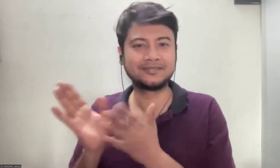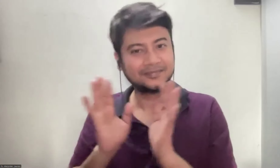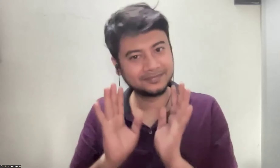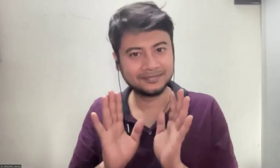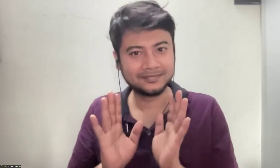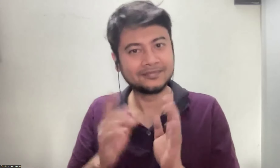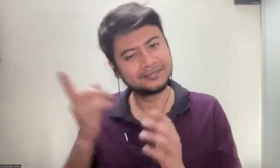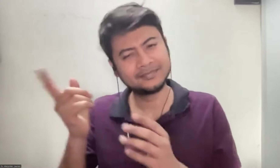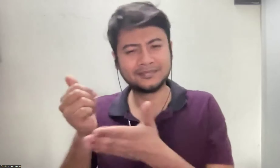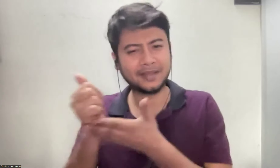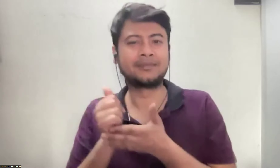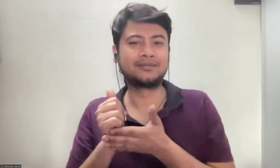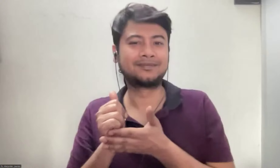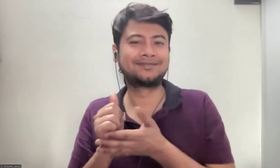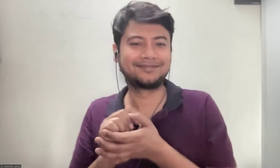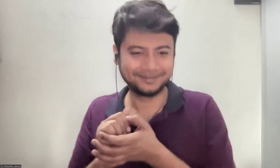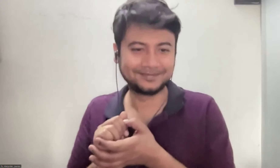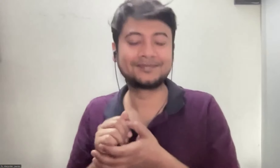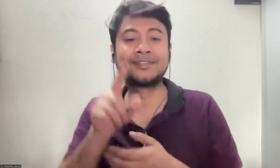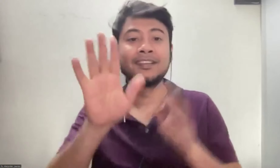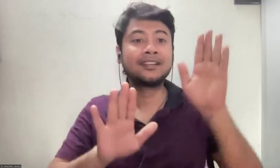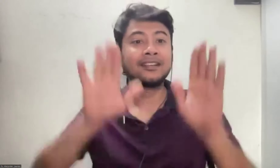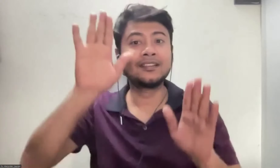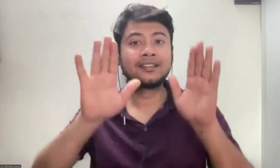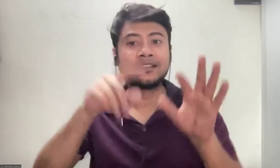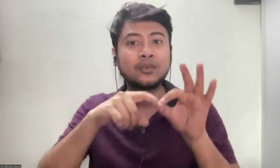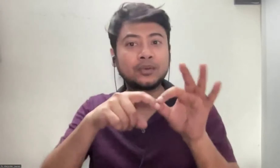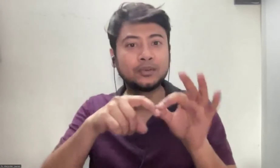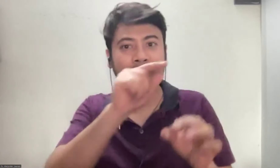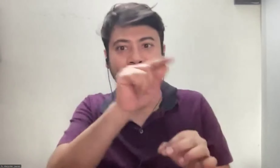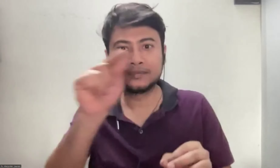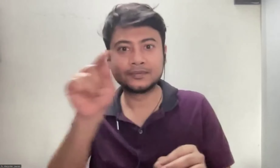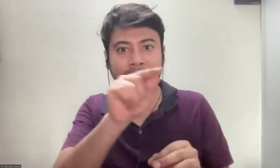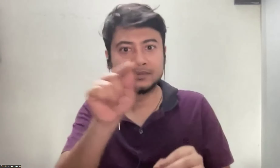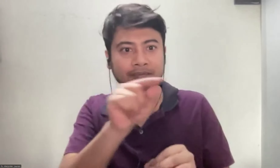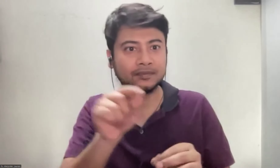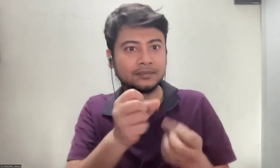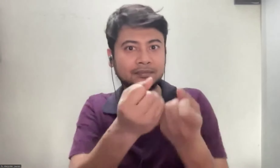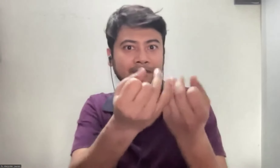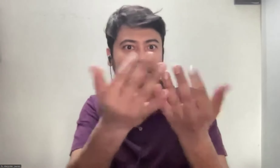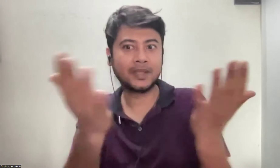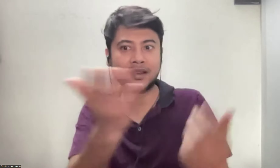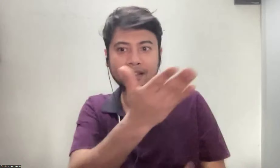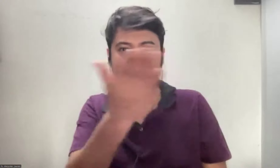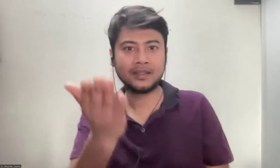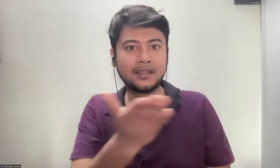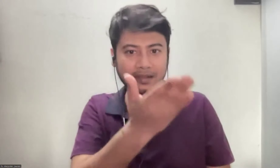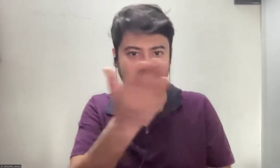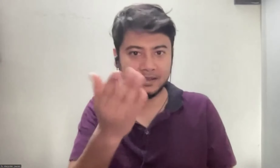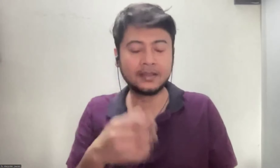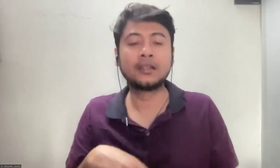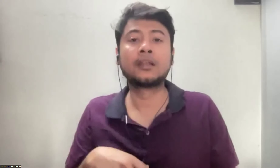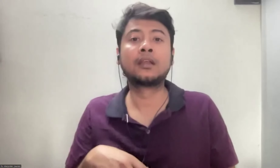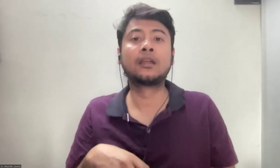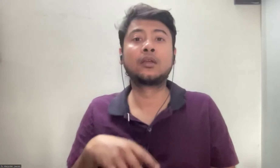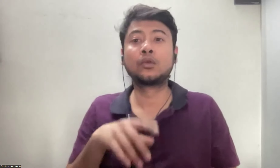in the next class. And we'll take up some Ekadashi things also, which I wanted to discuss. So Saurabh can see the new